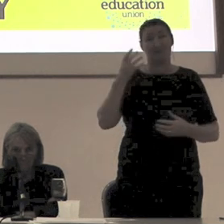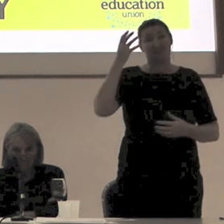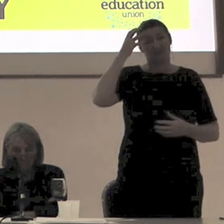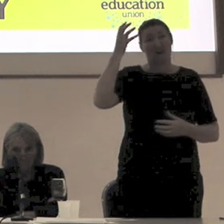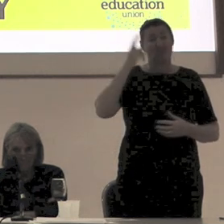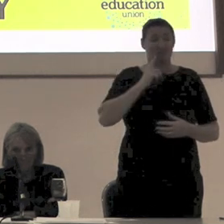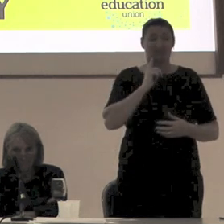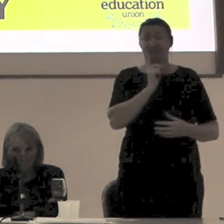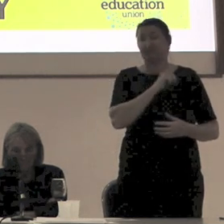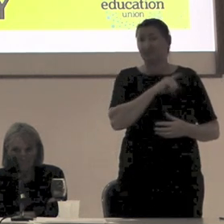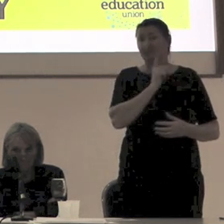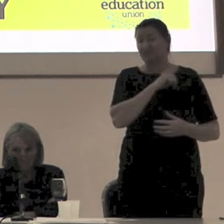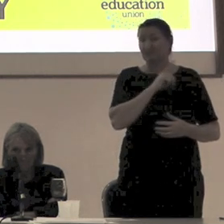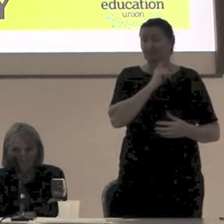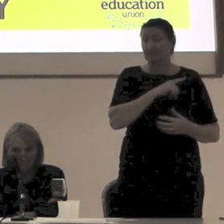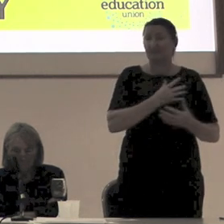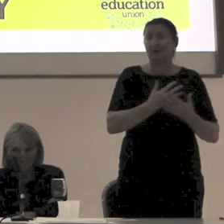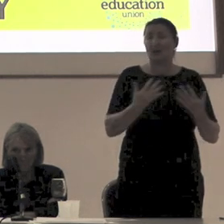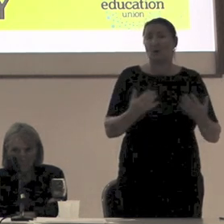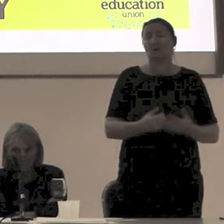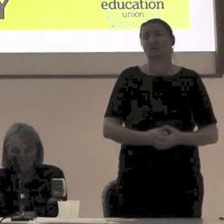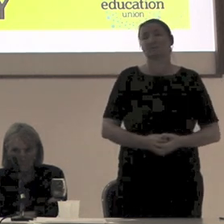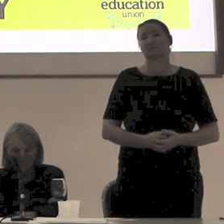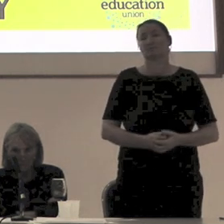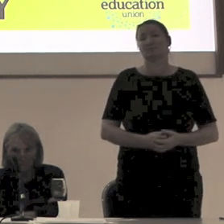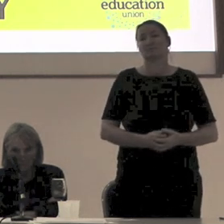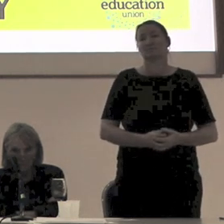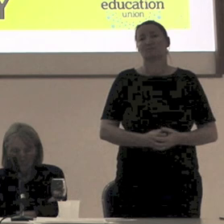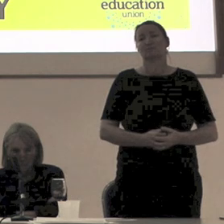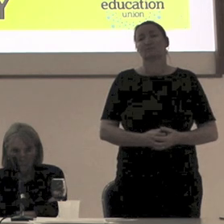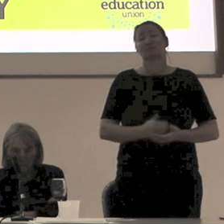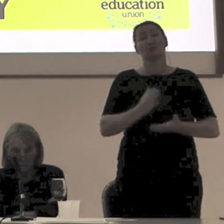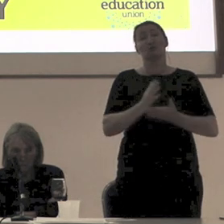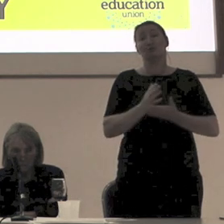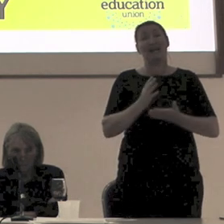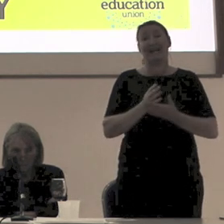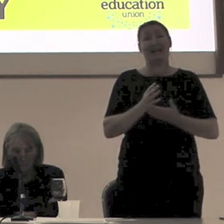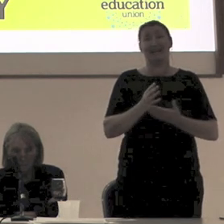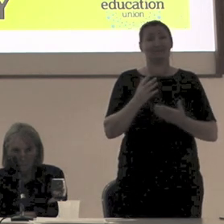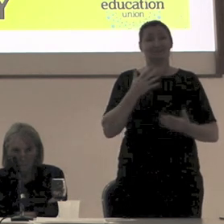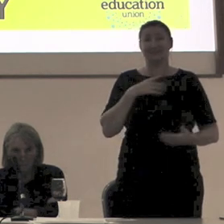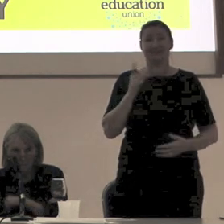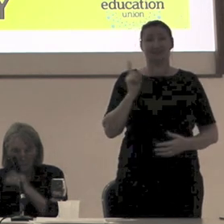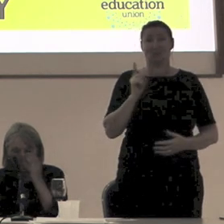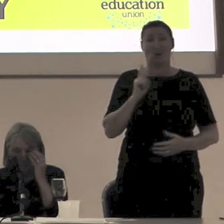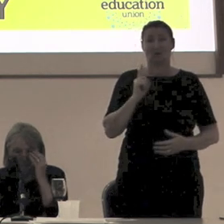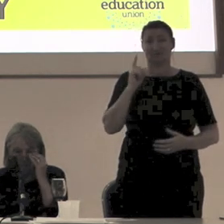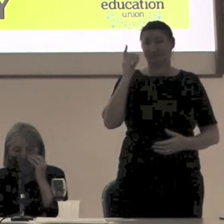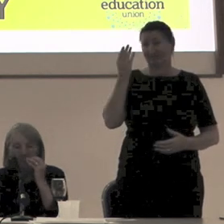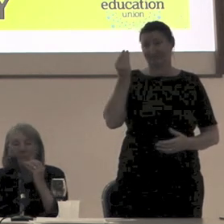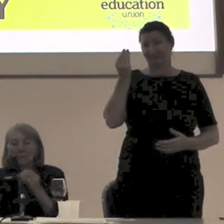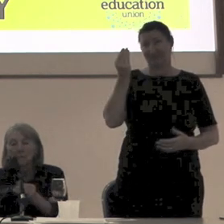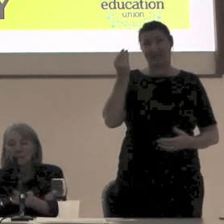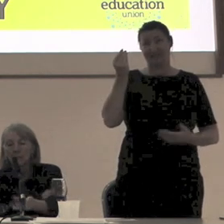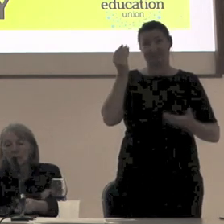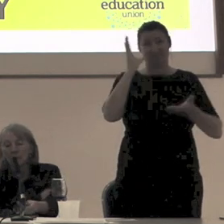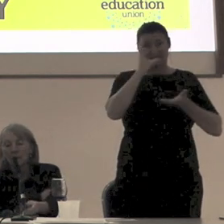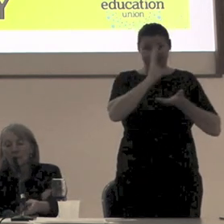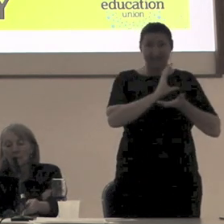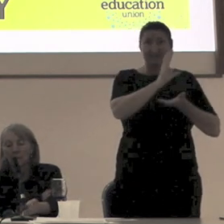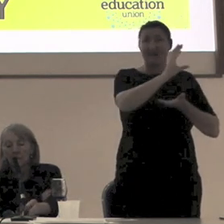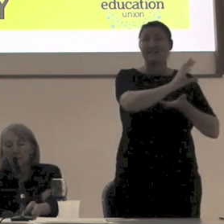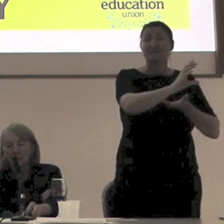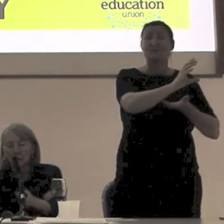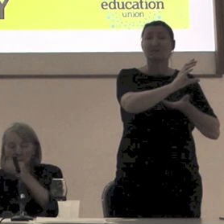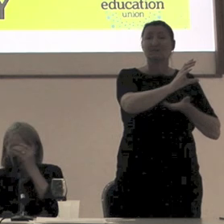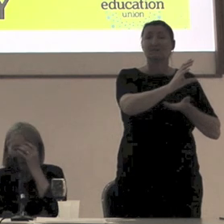government. In short, building inclusion requires investment in terms of funding, time for staff to do their